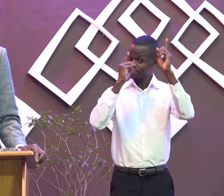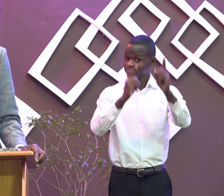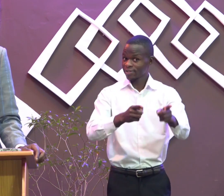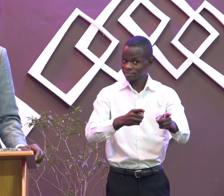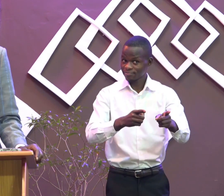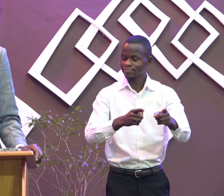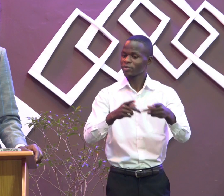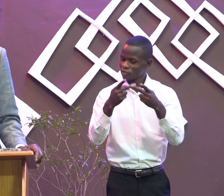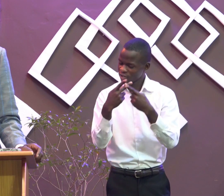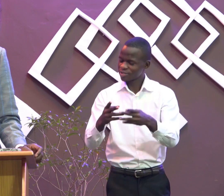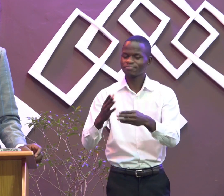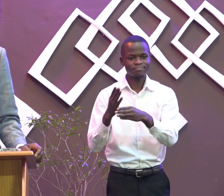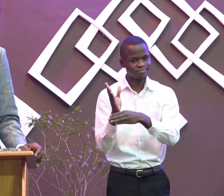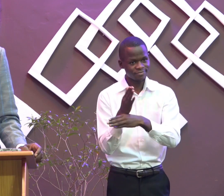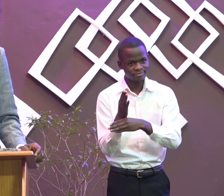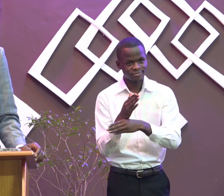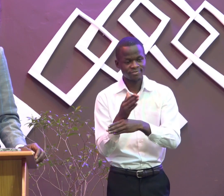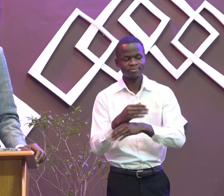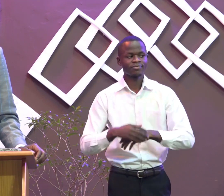reached there. Nempereza. I ministered.